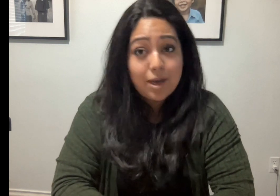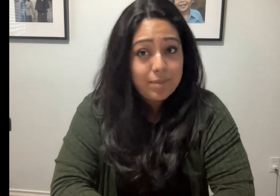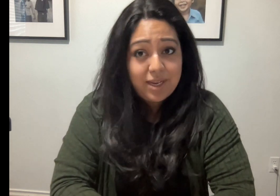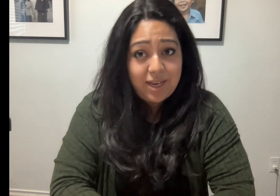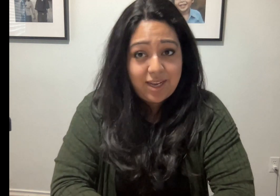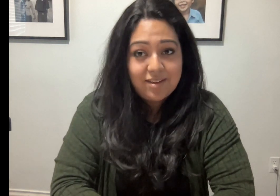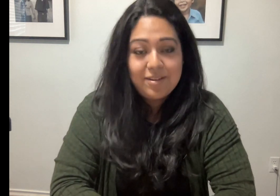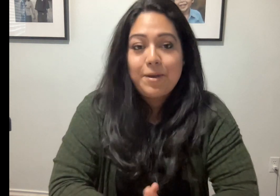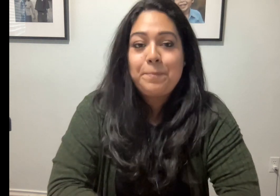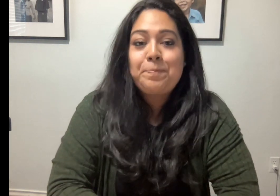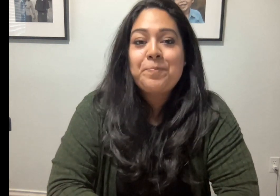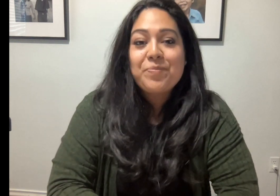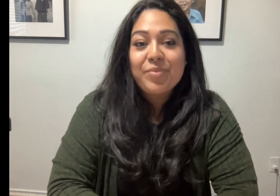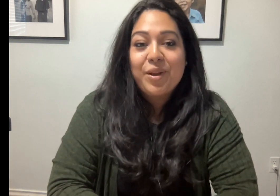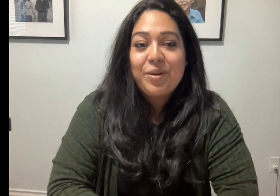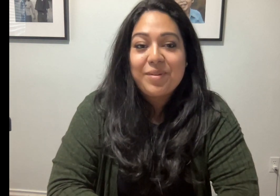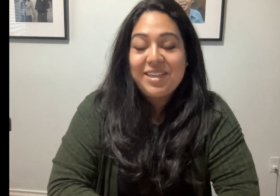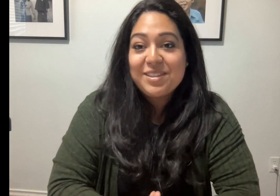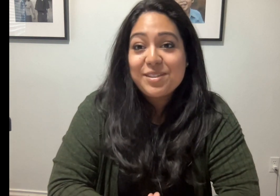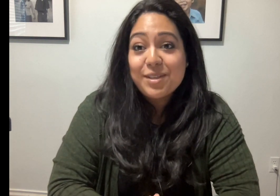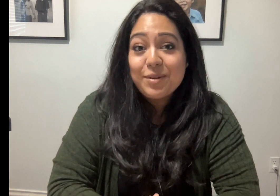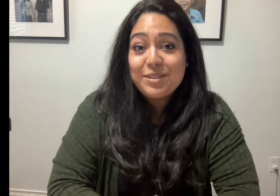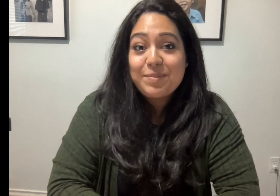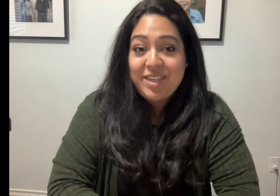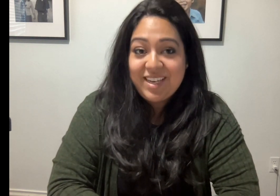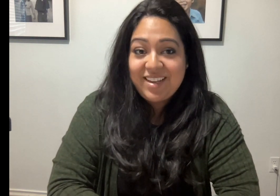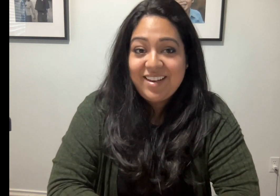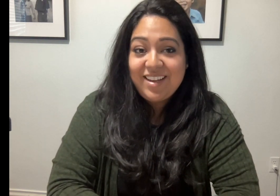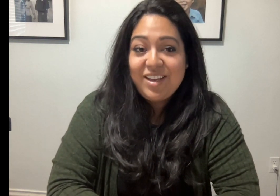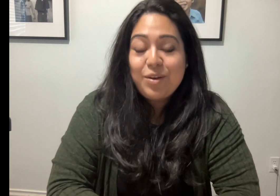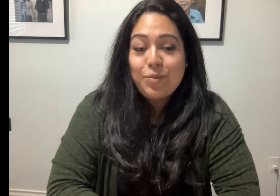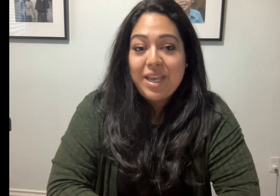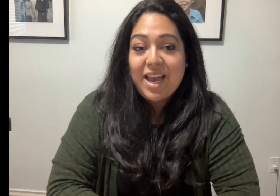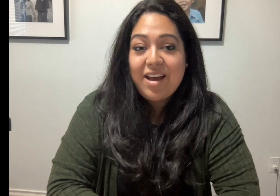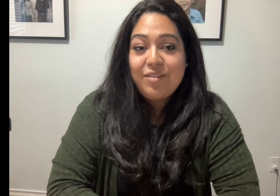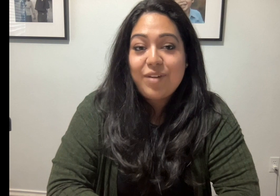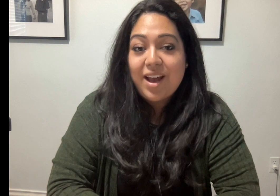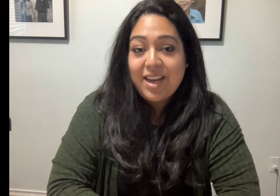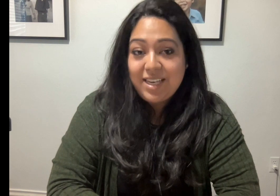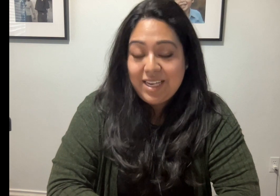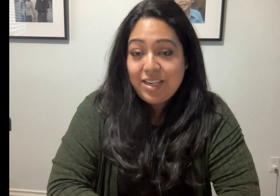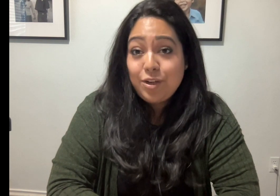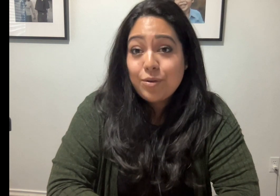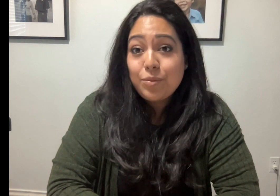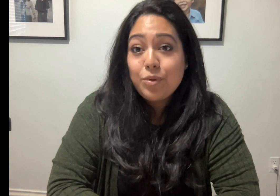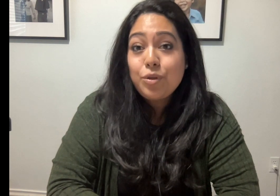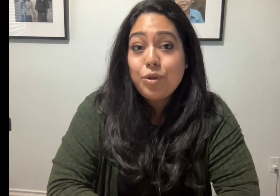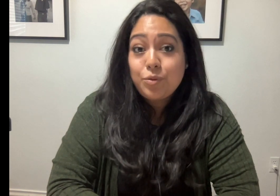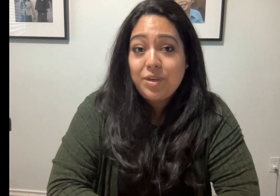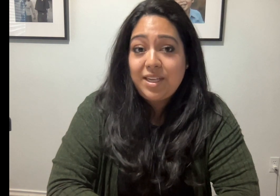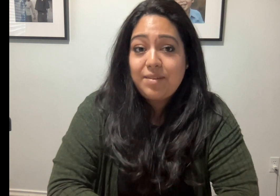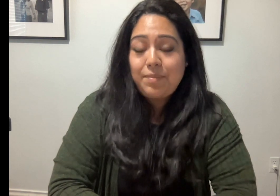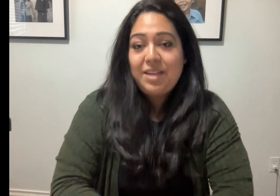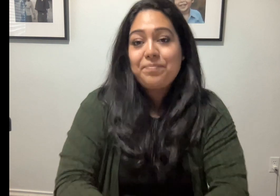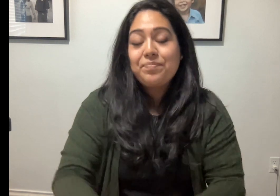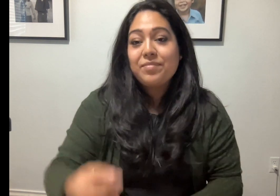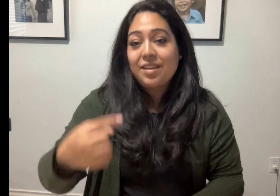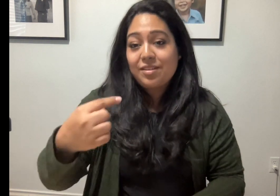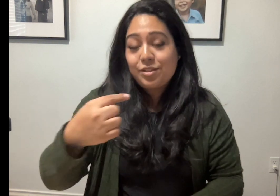dominant hand. All right, so to begin, we have I need you, you need me.